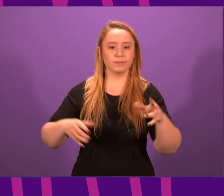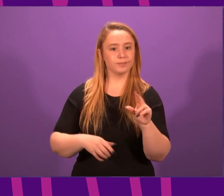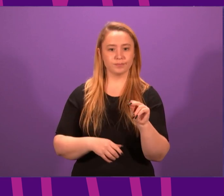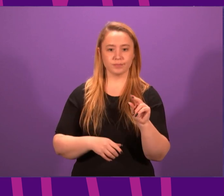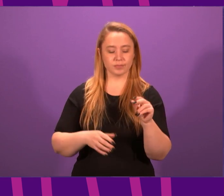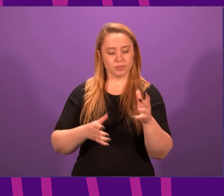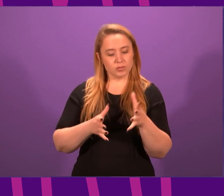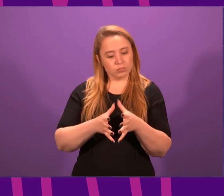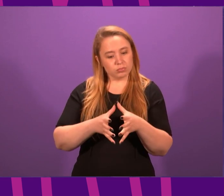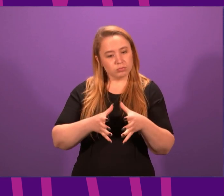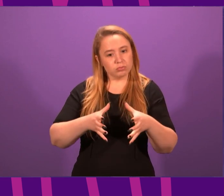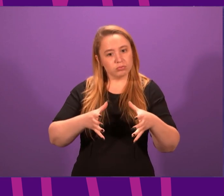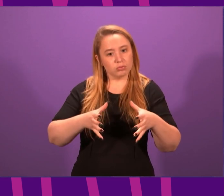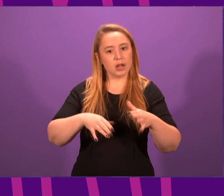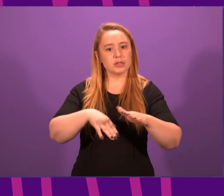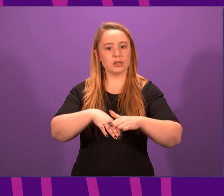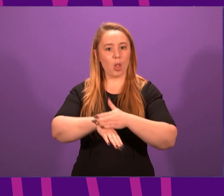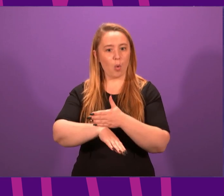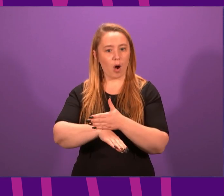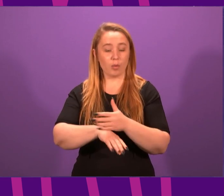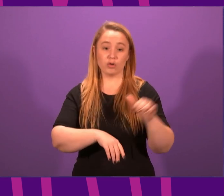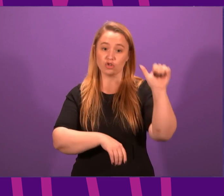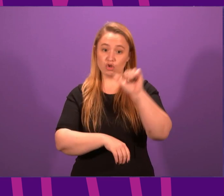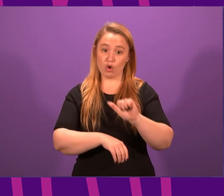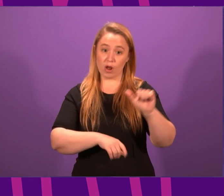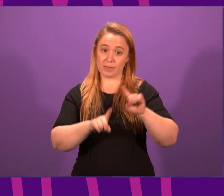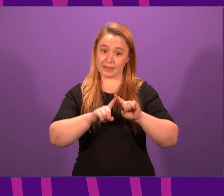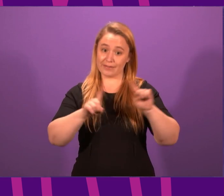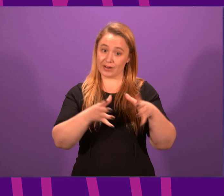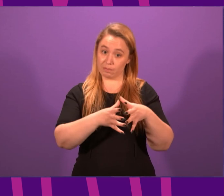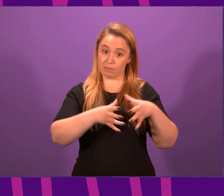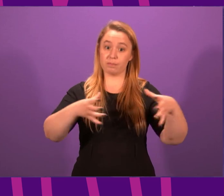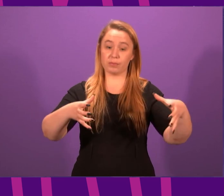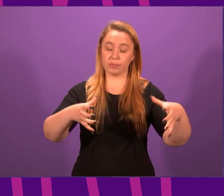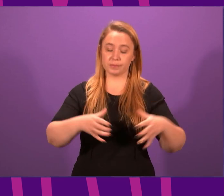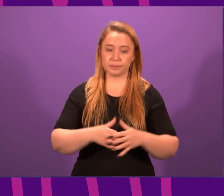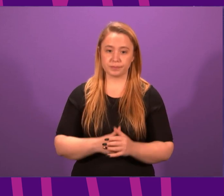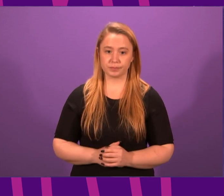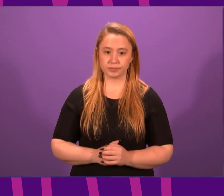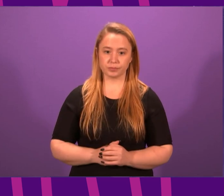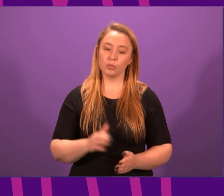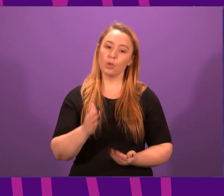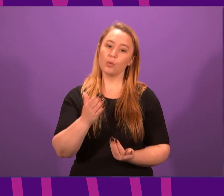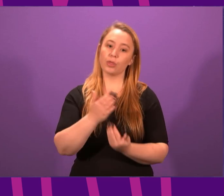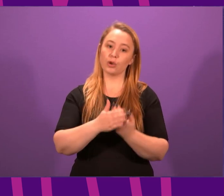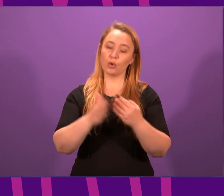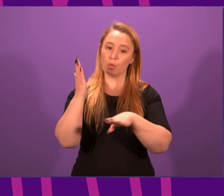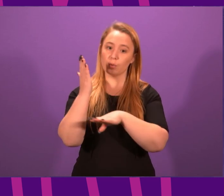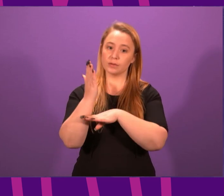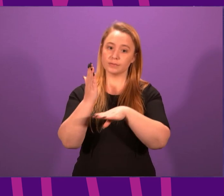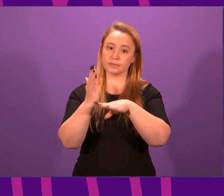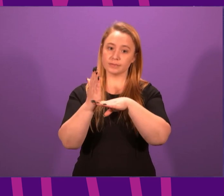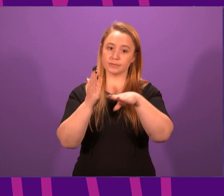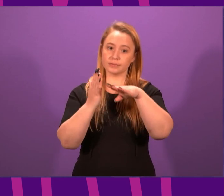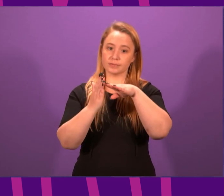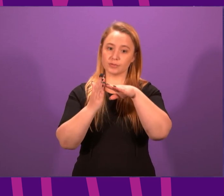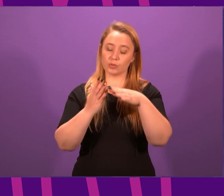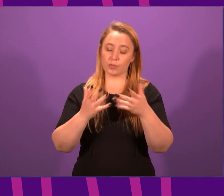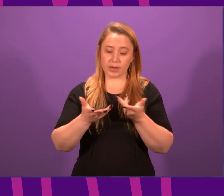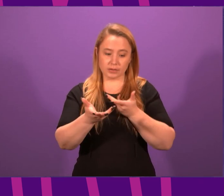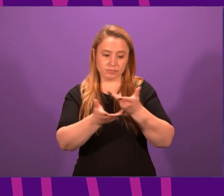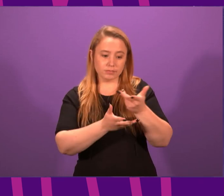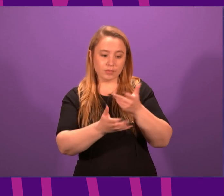Europe. As the First Minister outlined in shaping the new levels, we've consulted with a range of